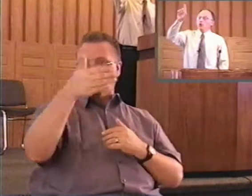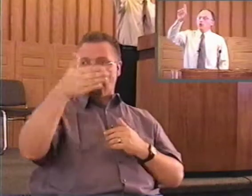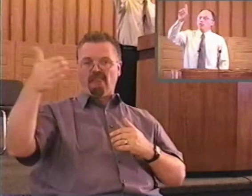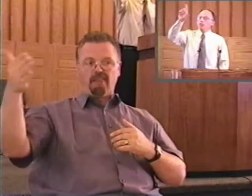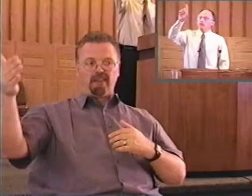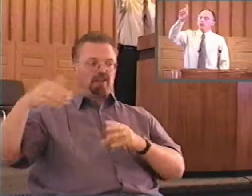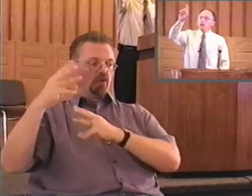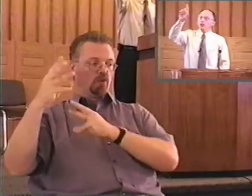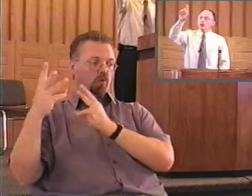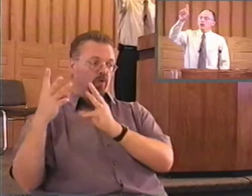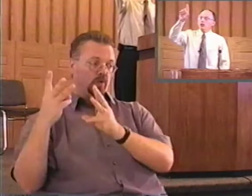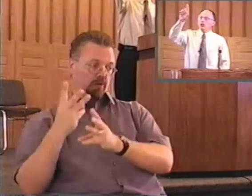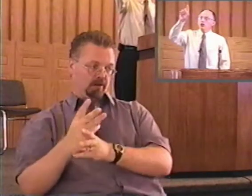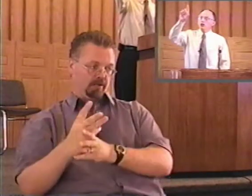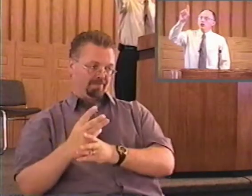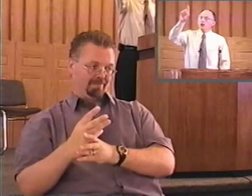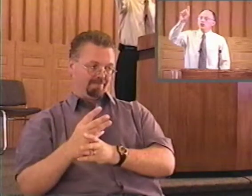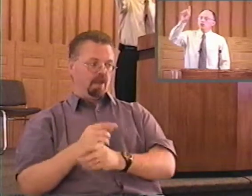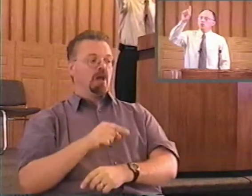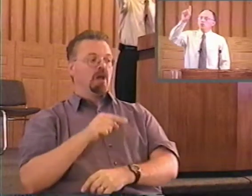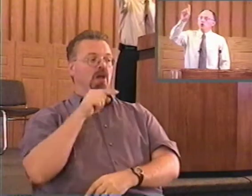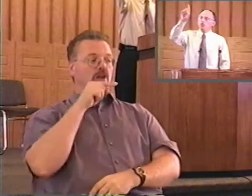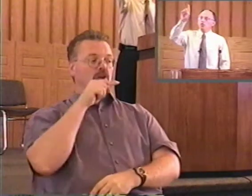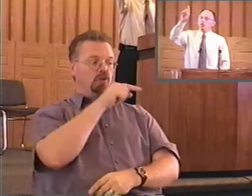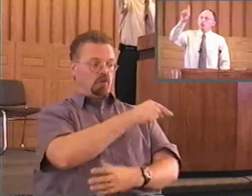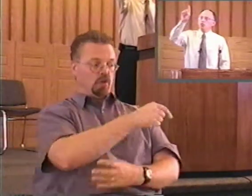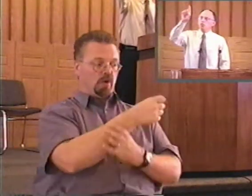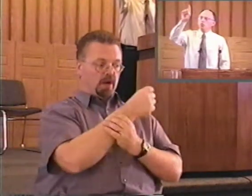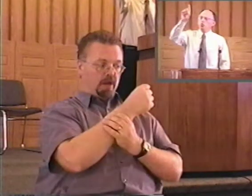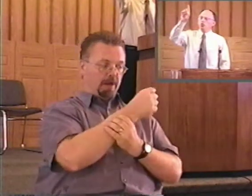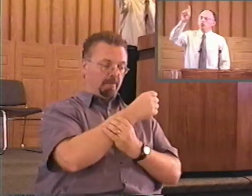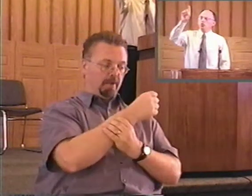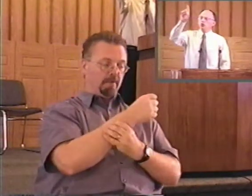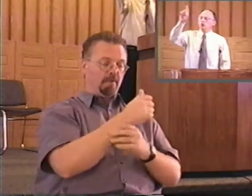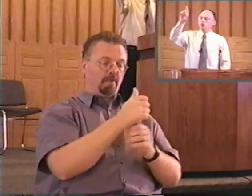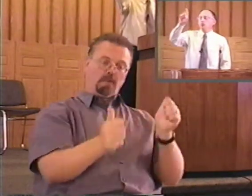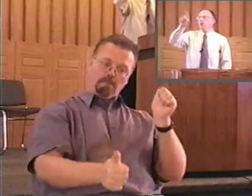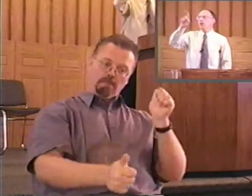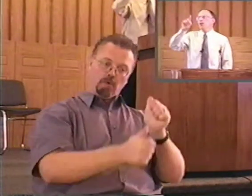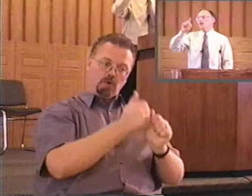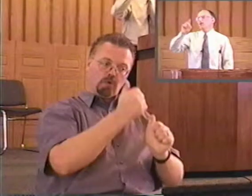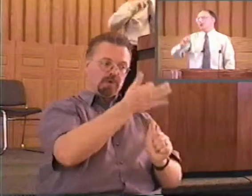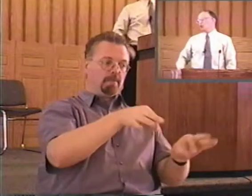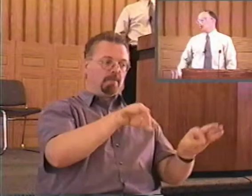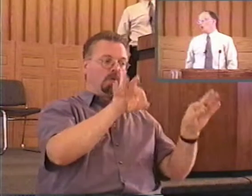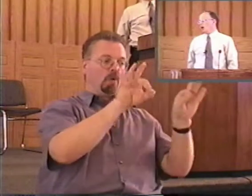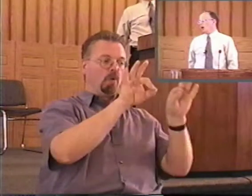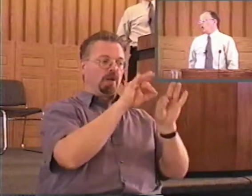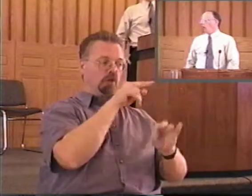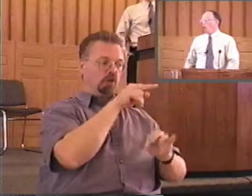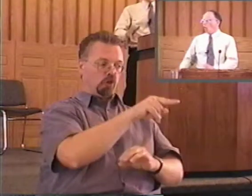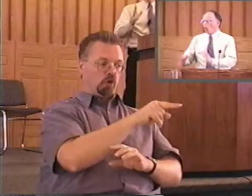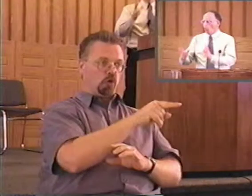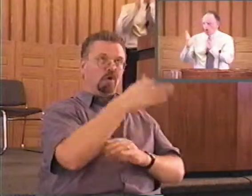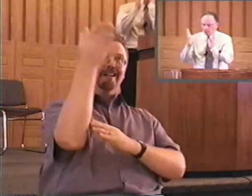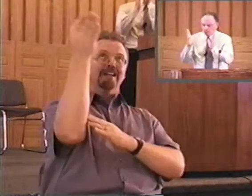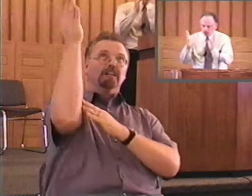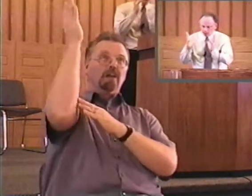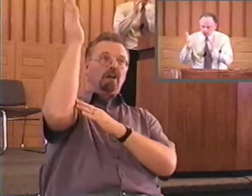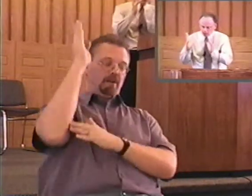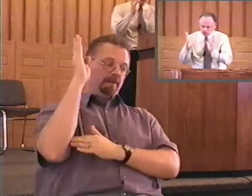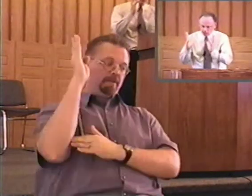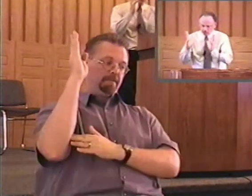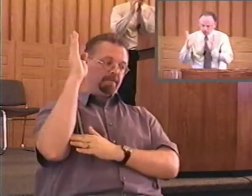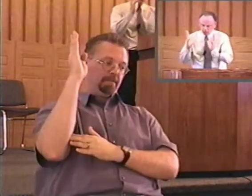is one thing that is most important to you, and that's God.